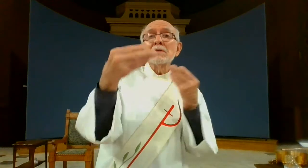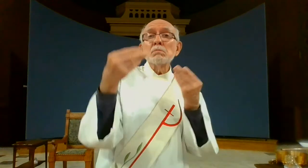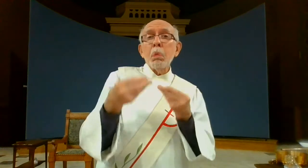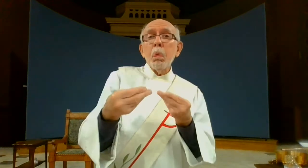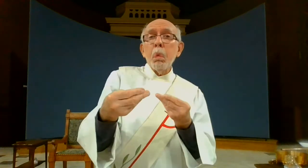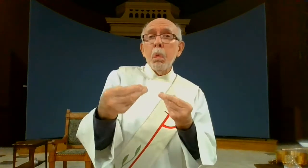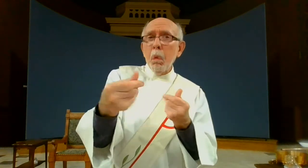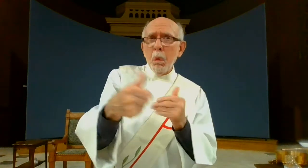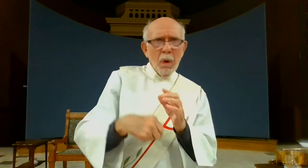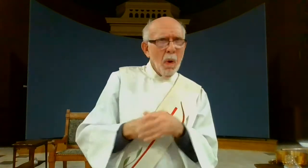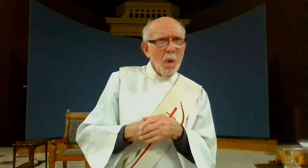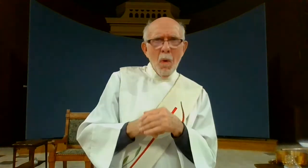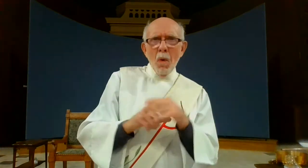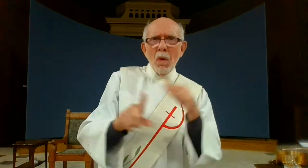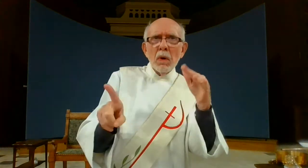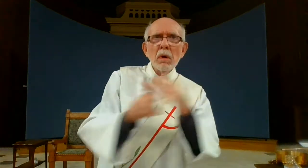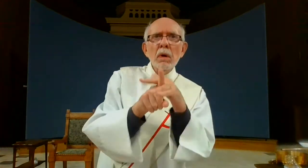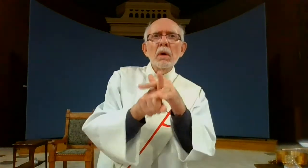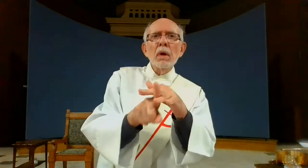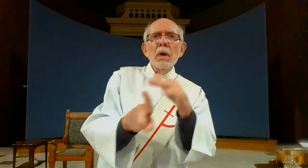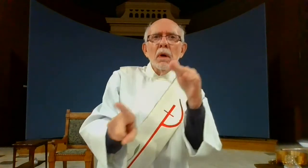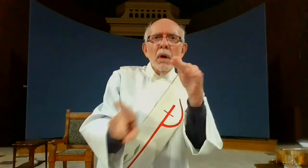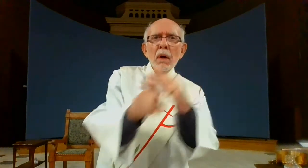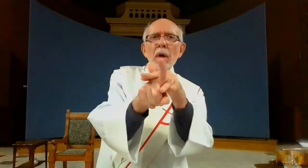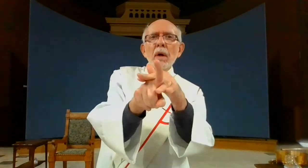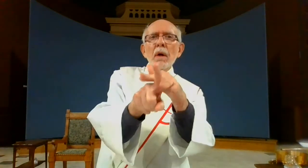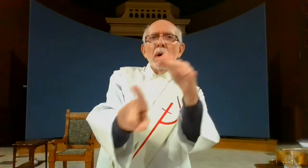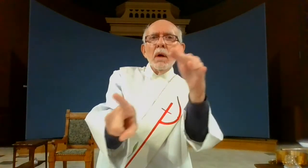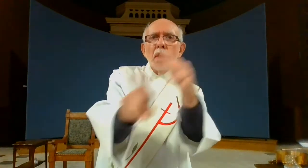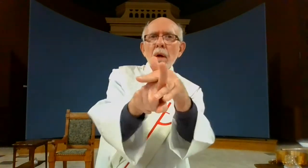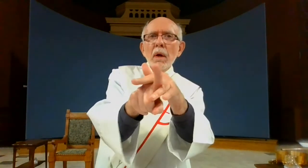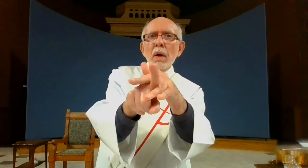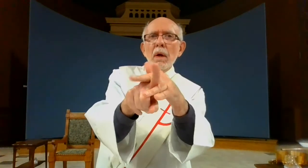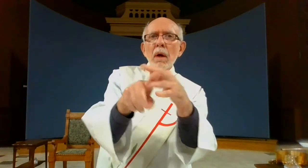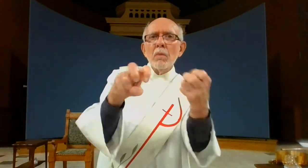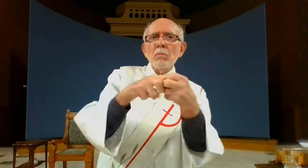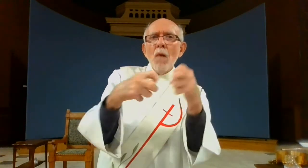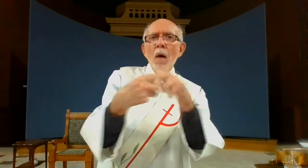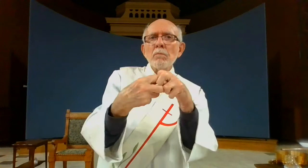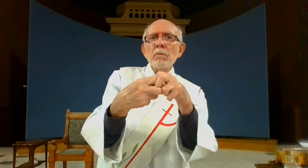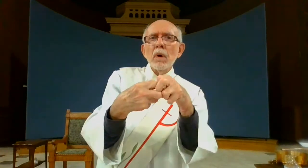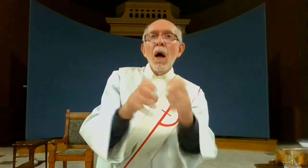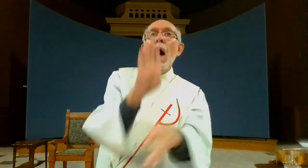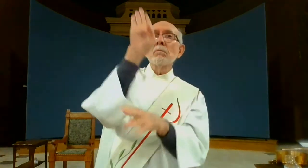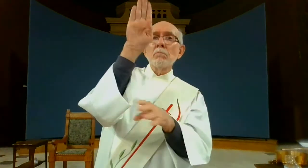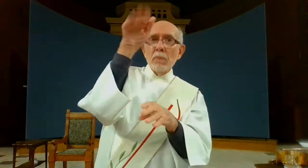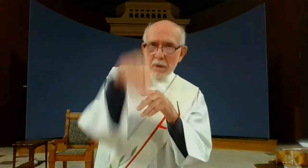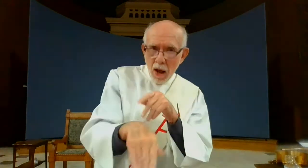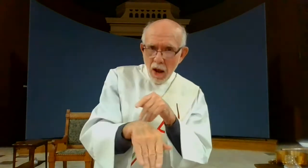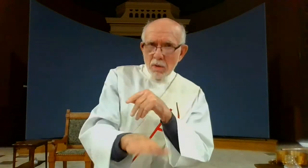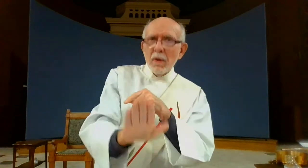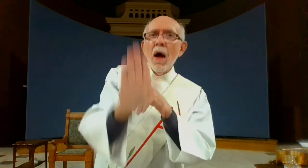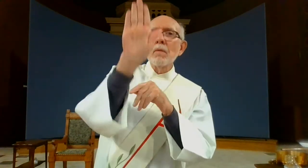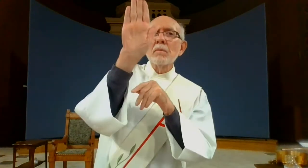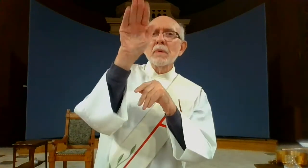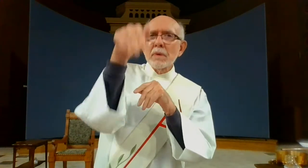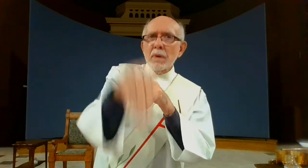was their life smooth and without problems? No, problems arose. Their life had its ups and